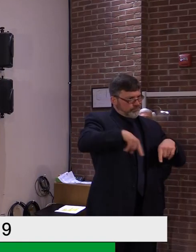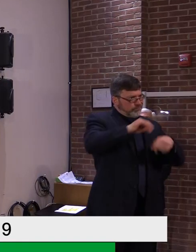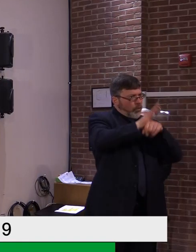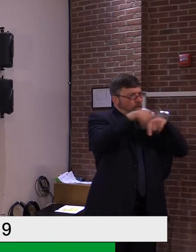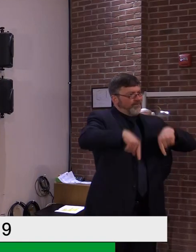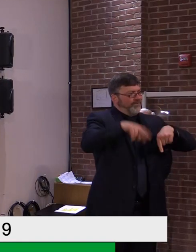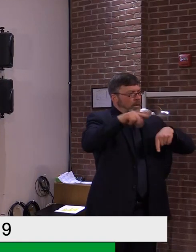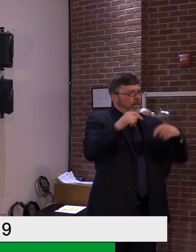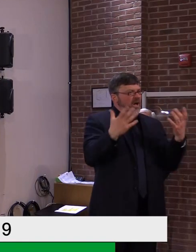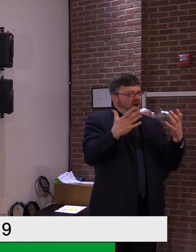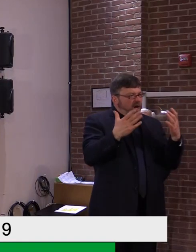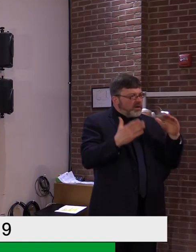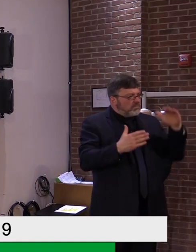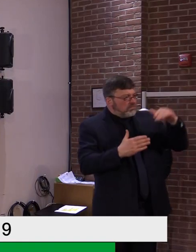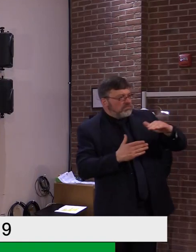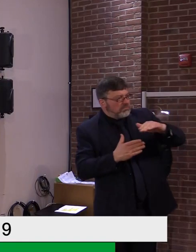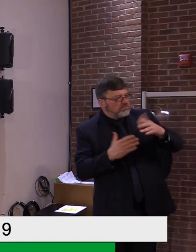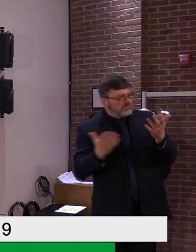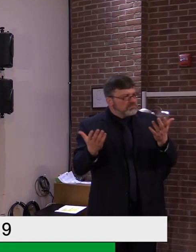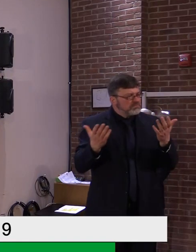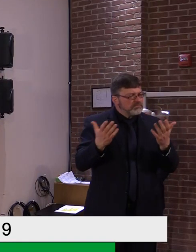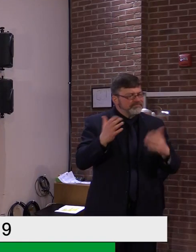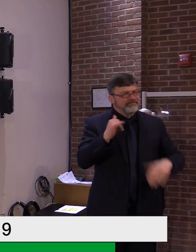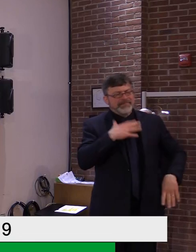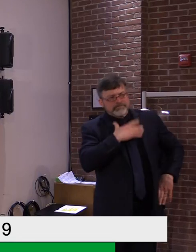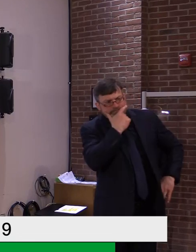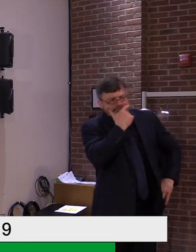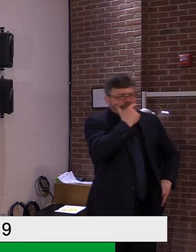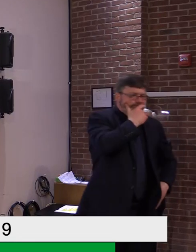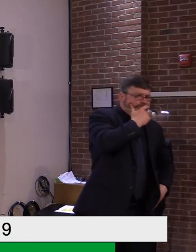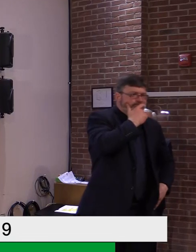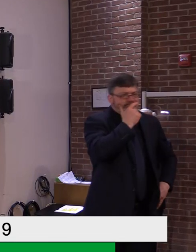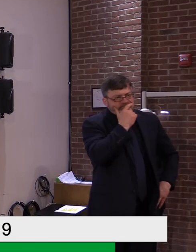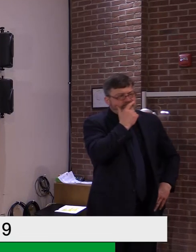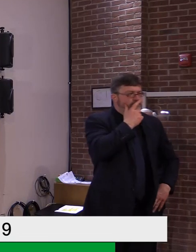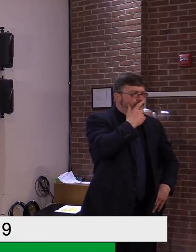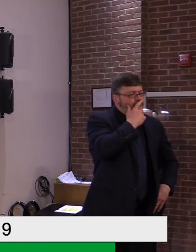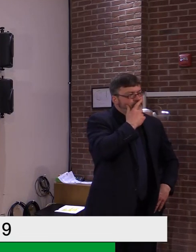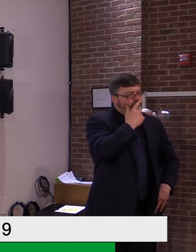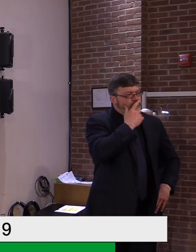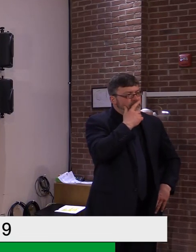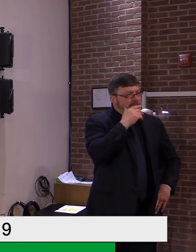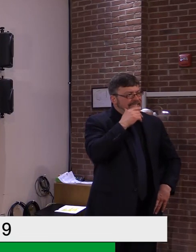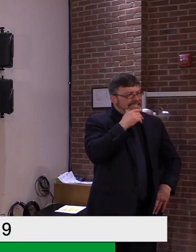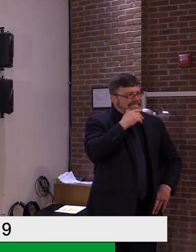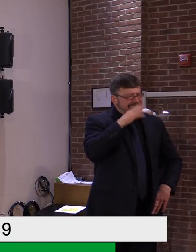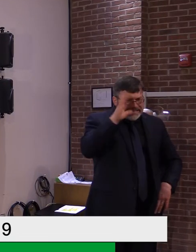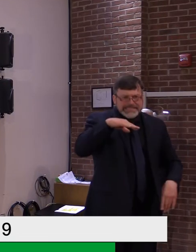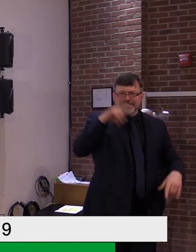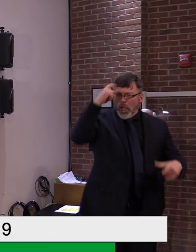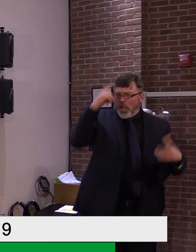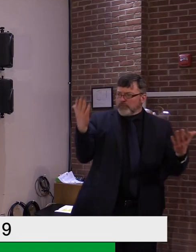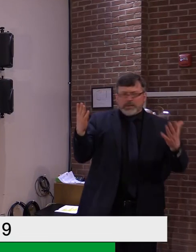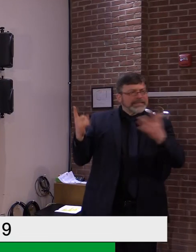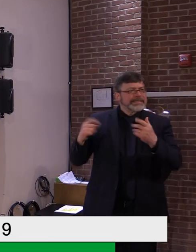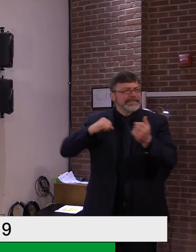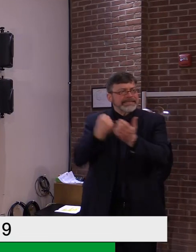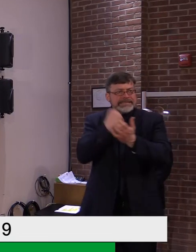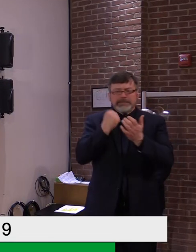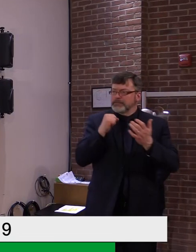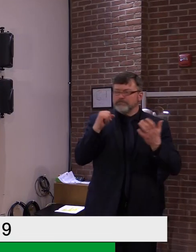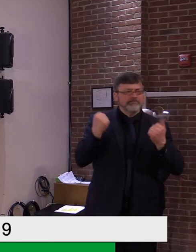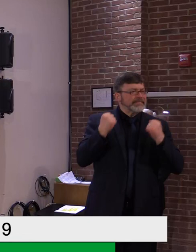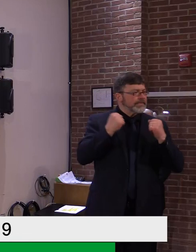one other thing I want to ask. Can someone there describe, I know the governor's not in the room yet, but can someone talk about the decision to